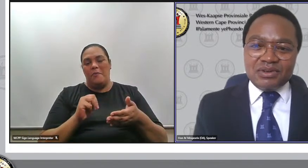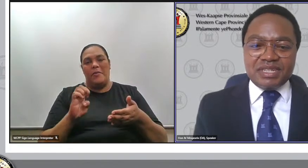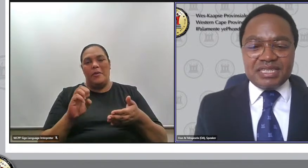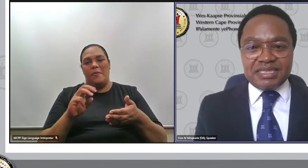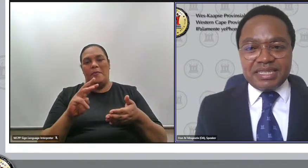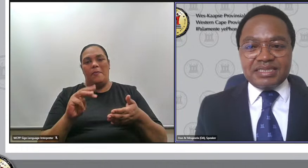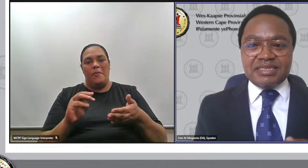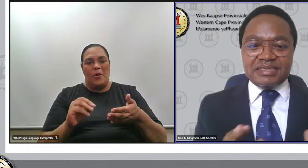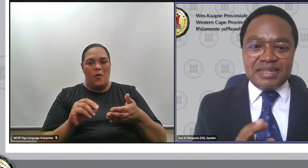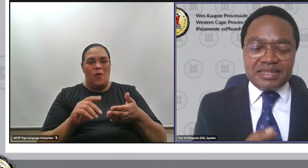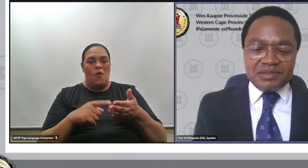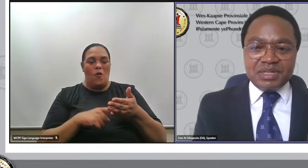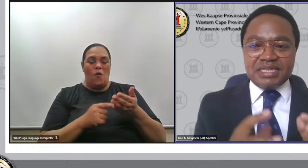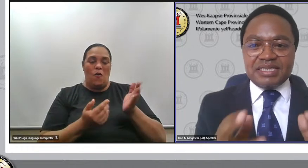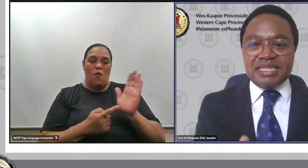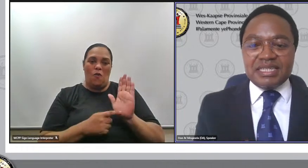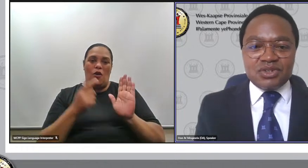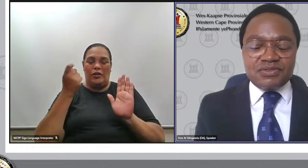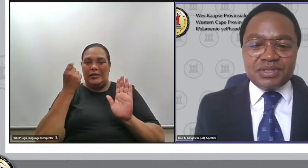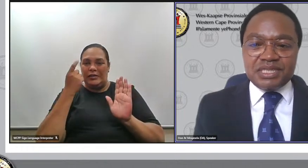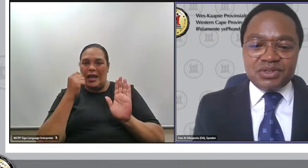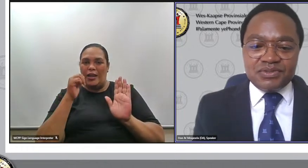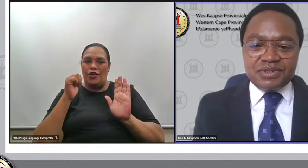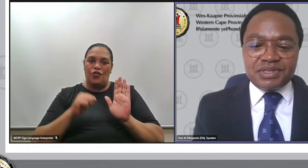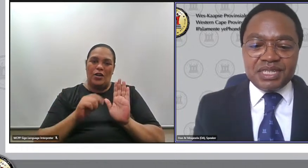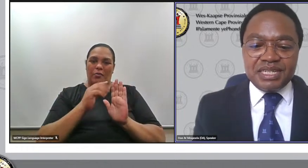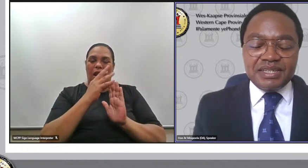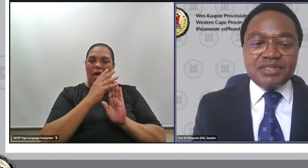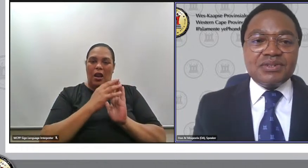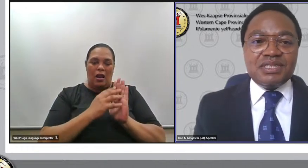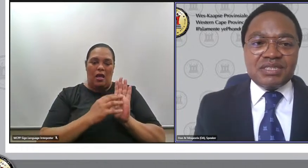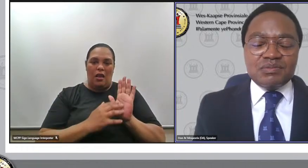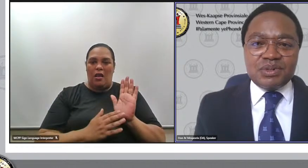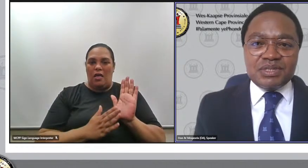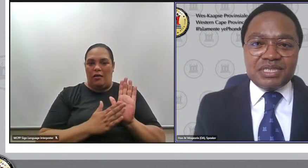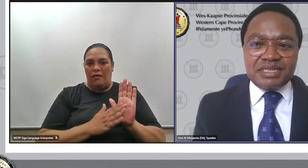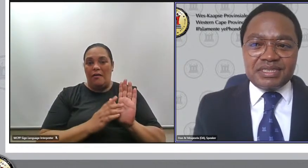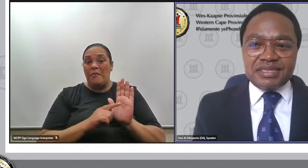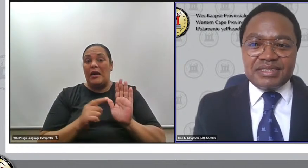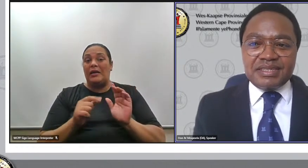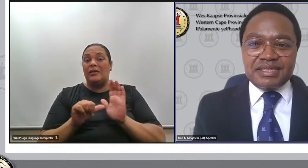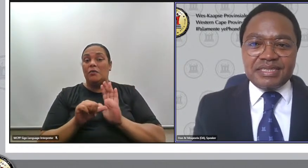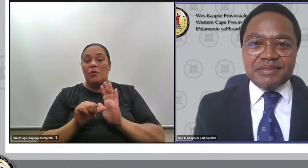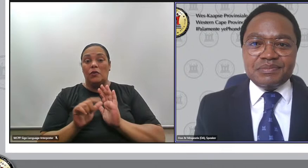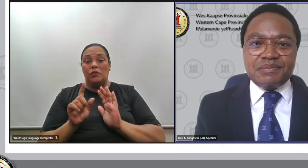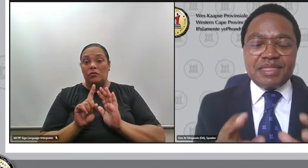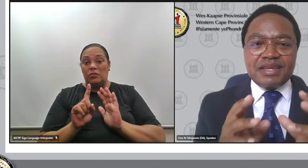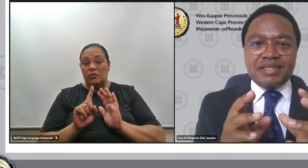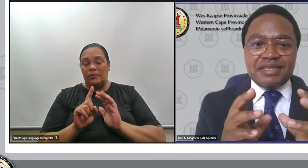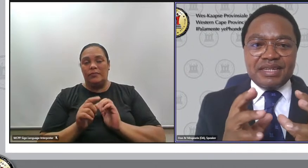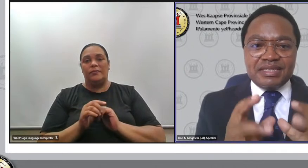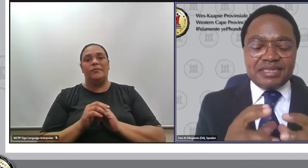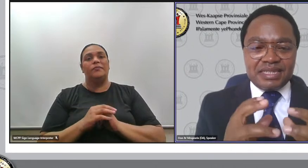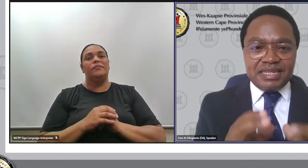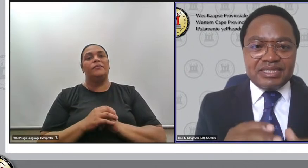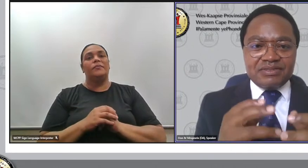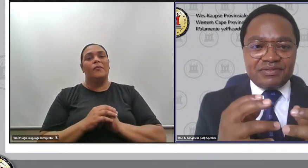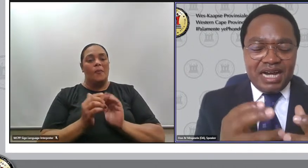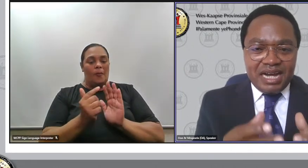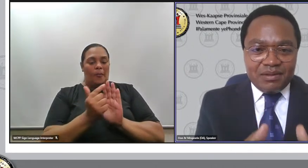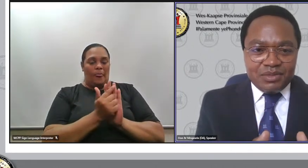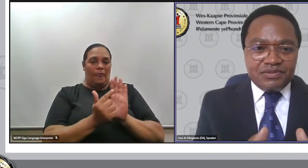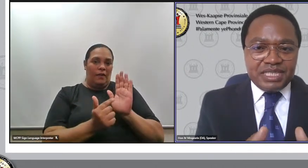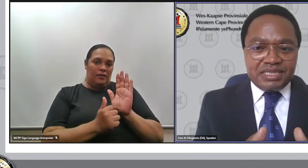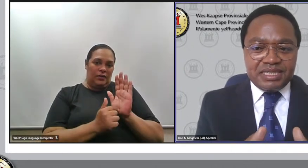memoranda of understanding agreement, and so forth and so forth. So it is important that the